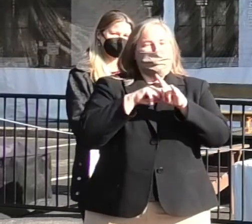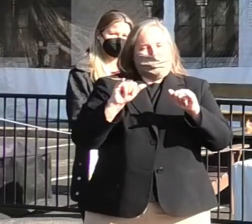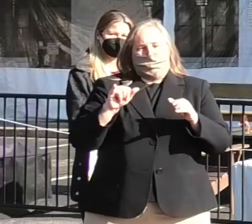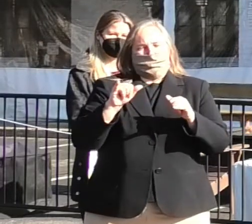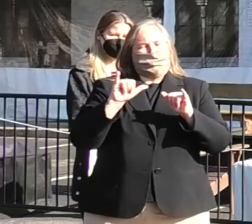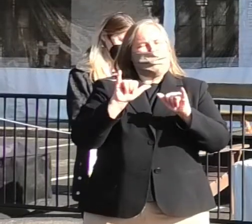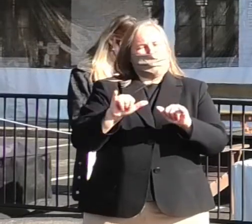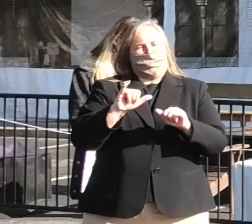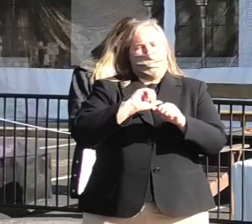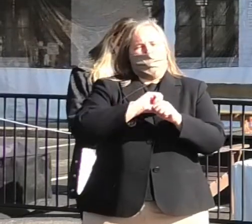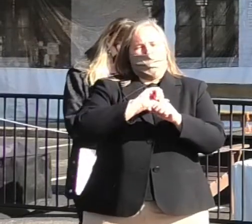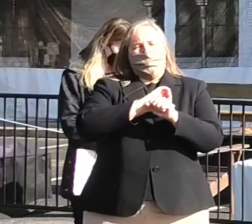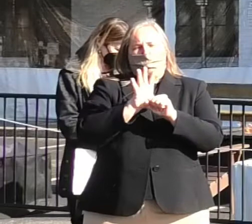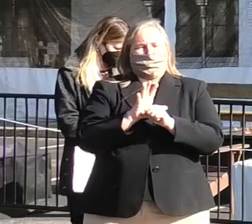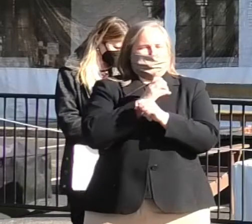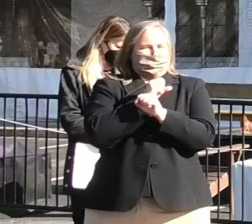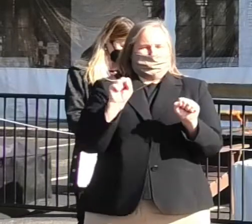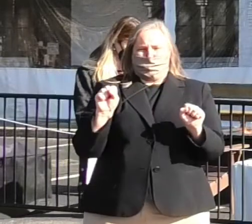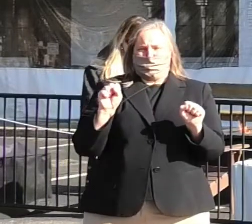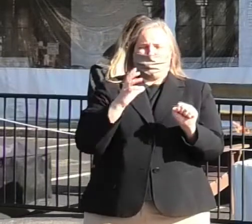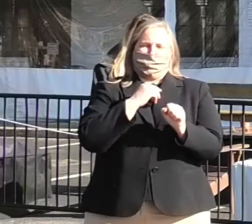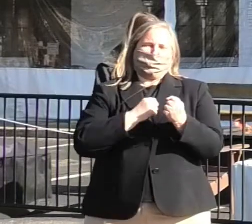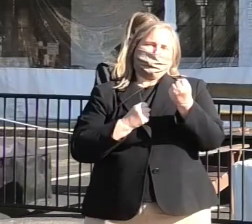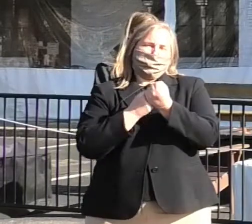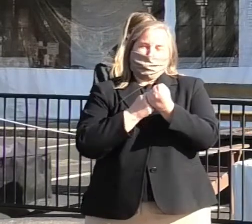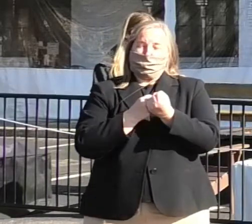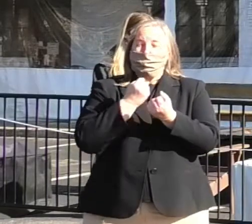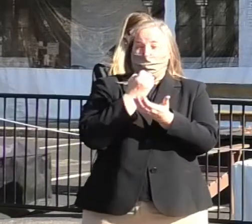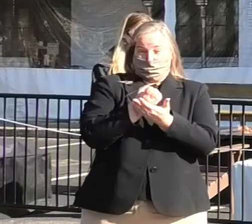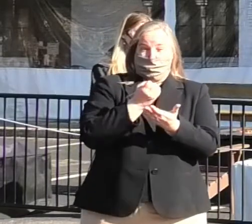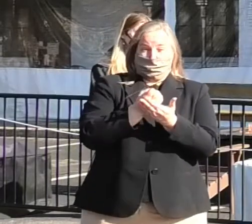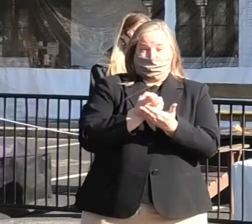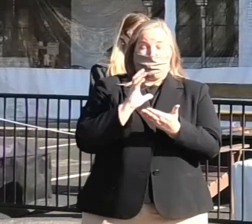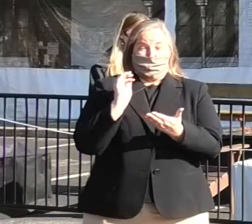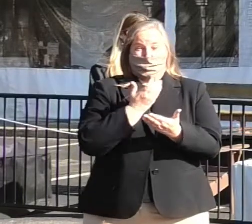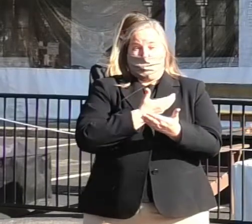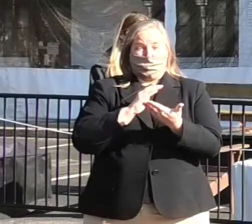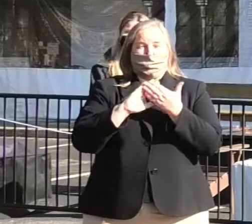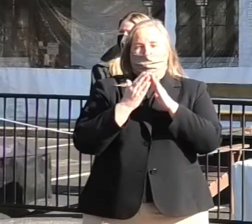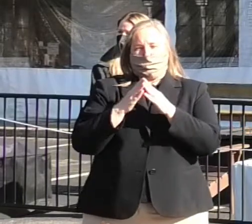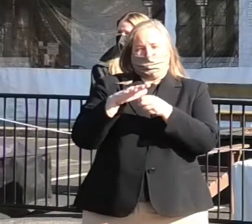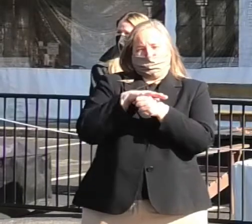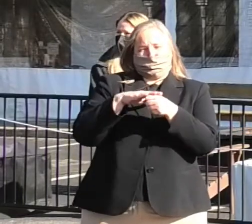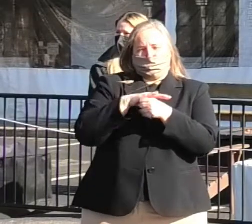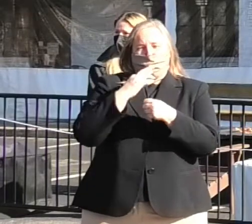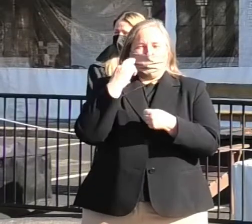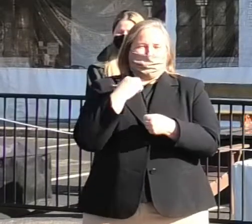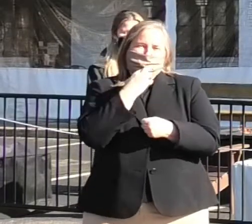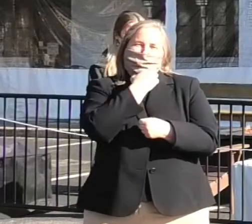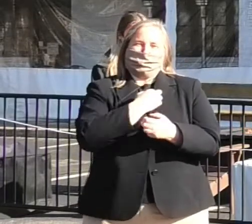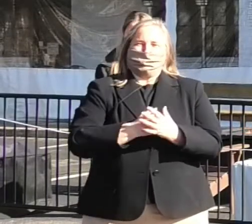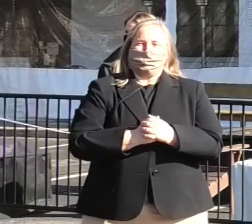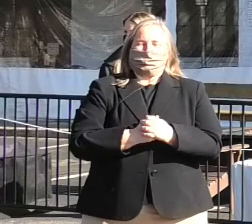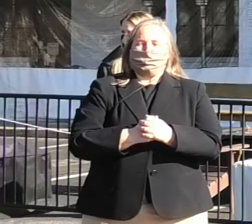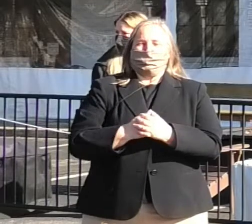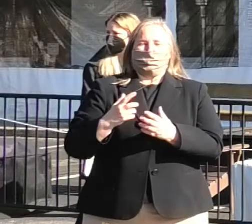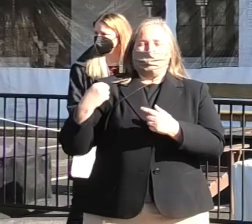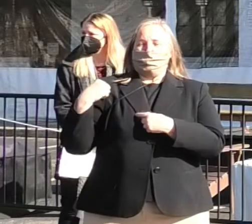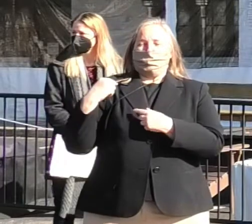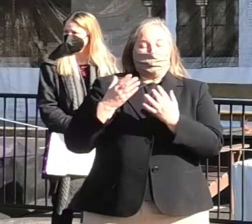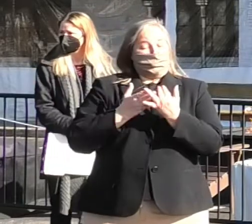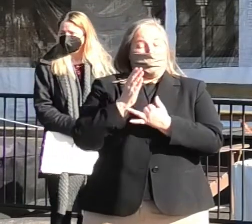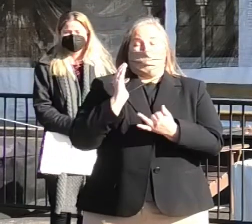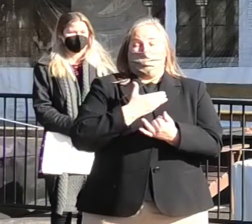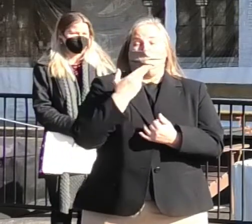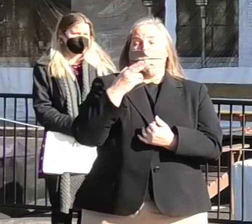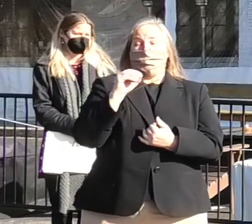staying COVID safe and supporting our economy and our neighborhood restaurants. Through our HOCO Rise